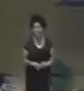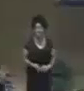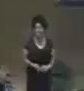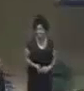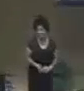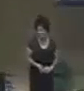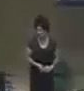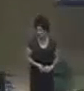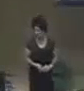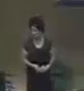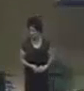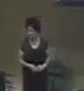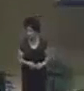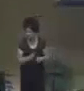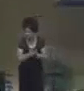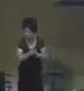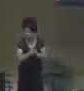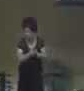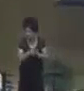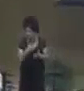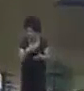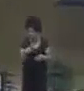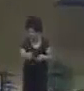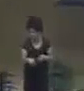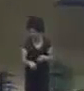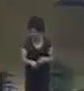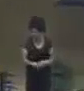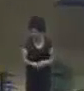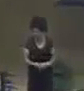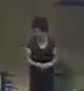relationship officers, I'll talk about them a bit more in a minute. However,